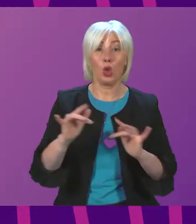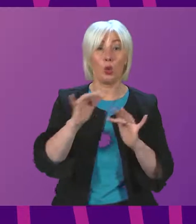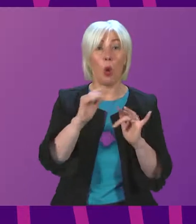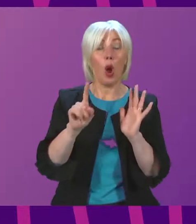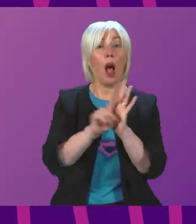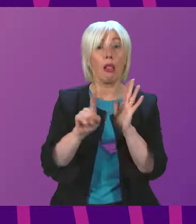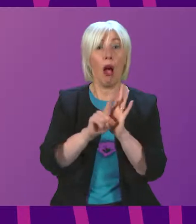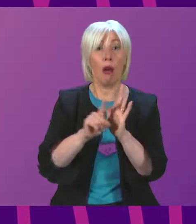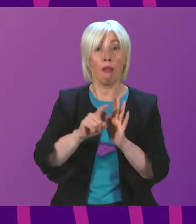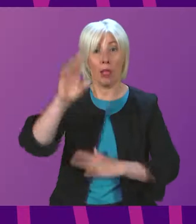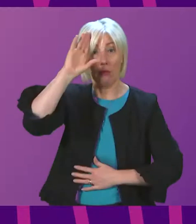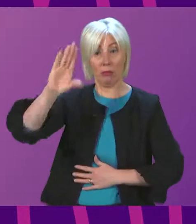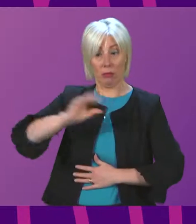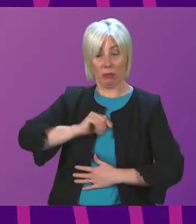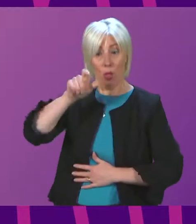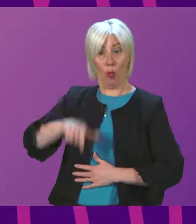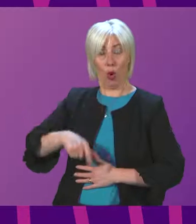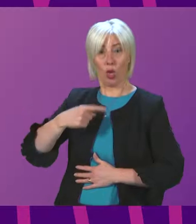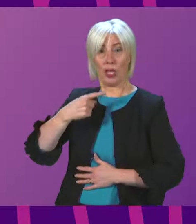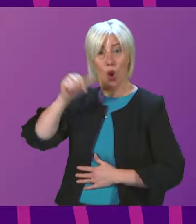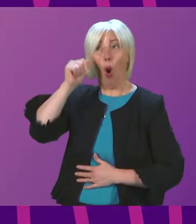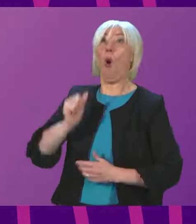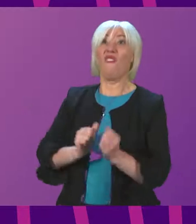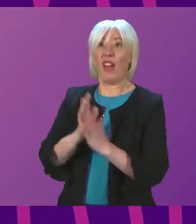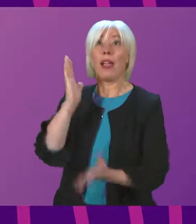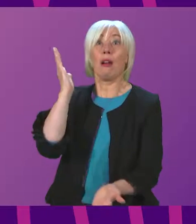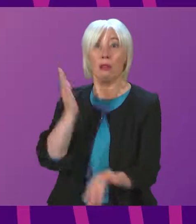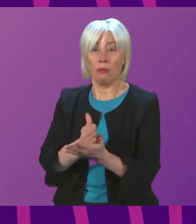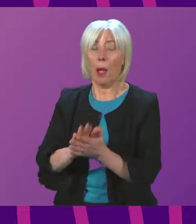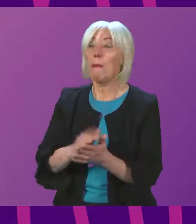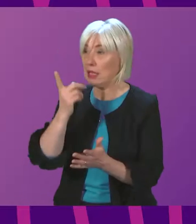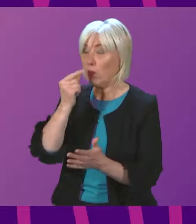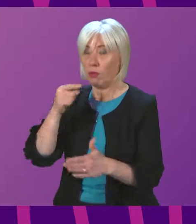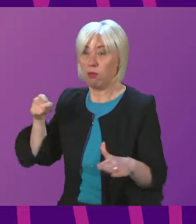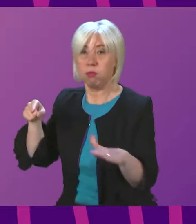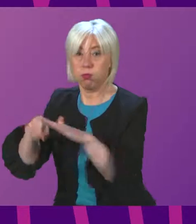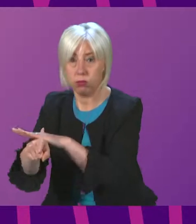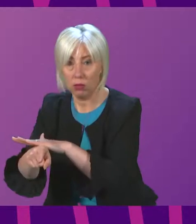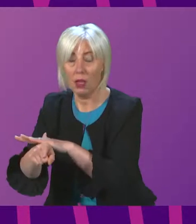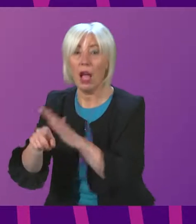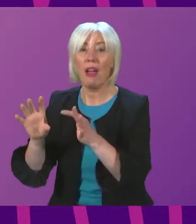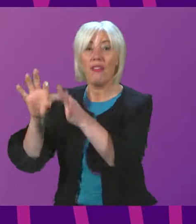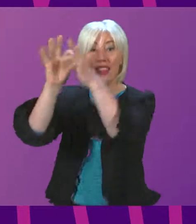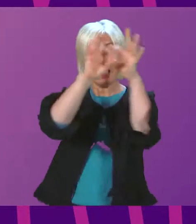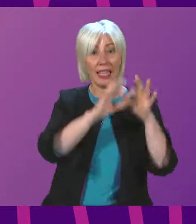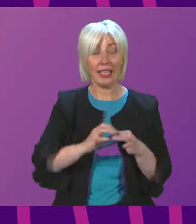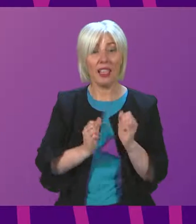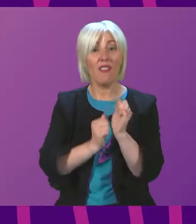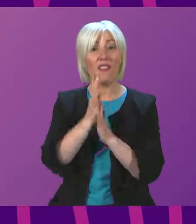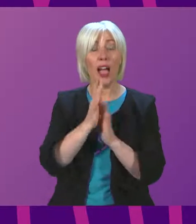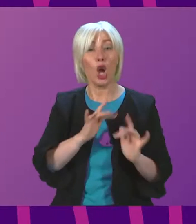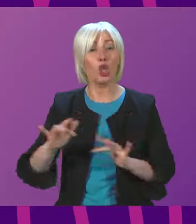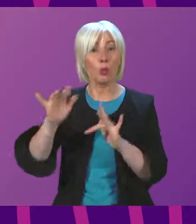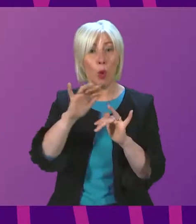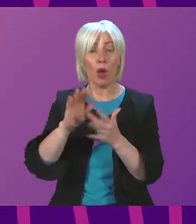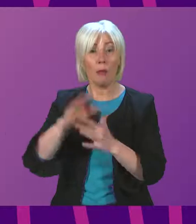fact that there was a fire giving people a greater chance of escape. Interlinked fire and smoke alarms increased the chance of being